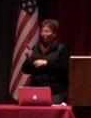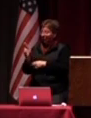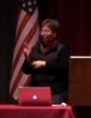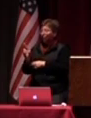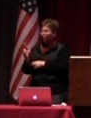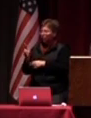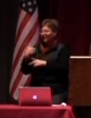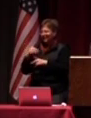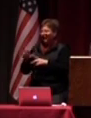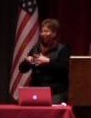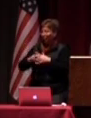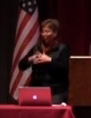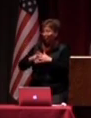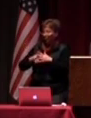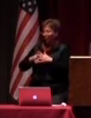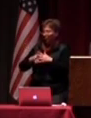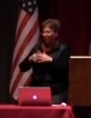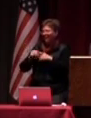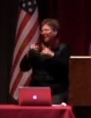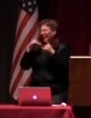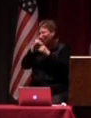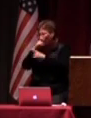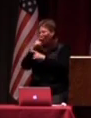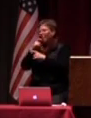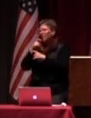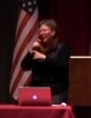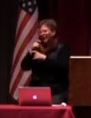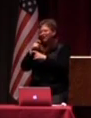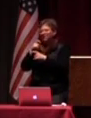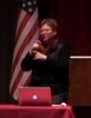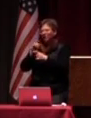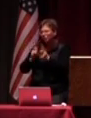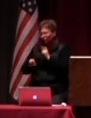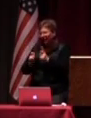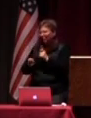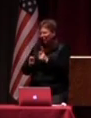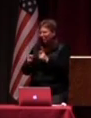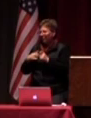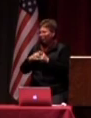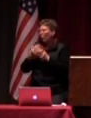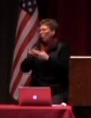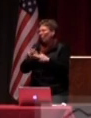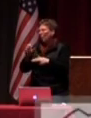all, had their origins in the great complex movement of Western thought that we